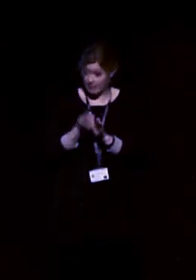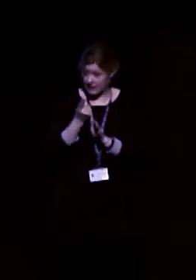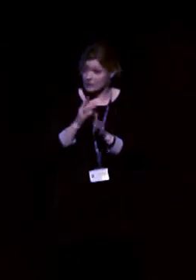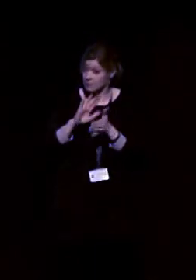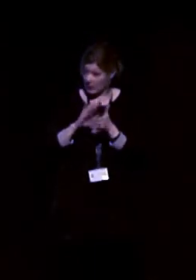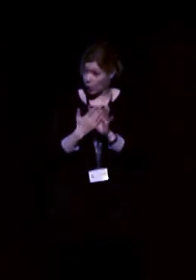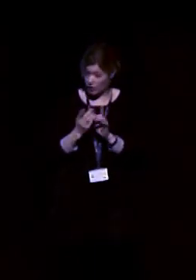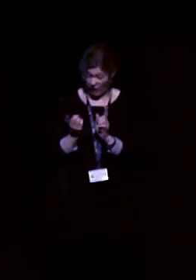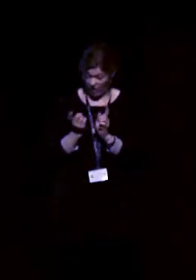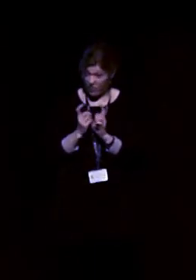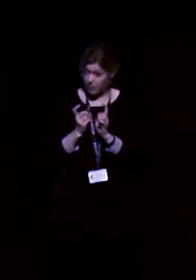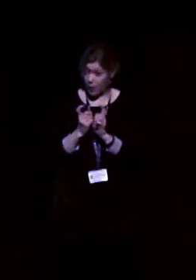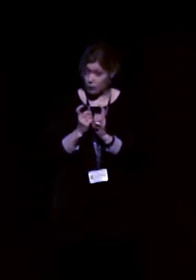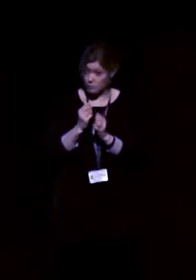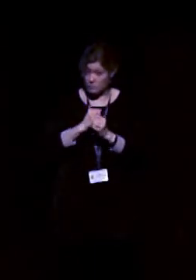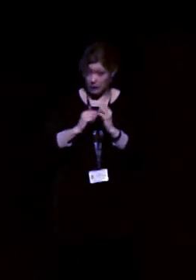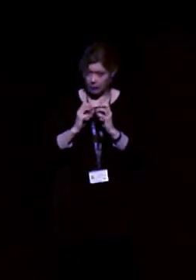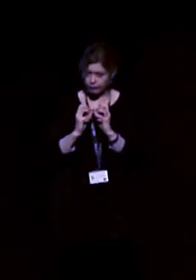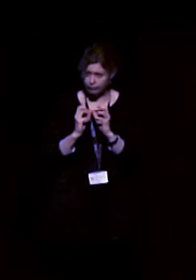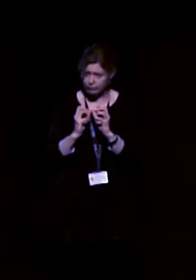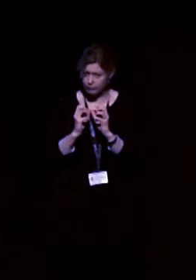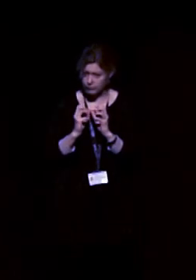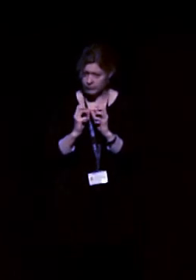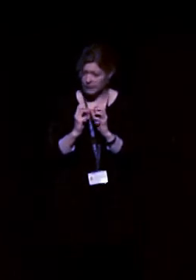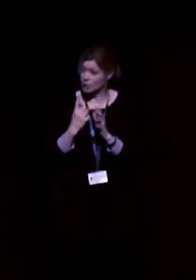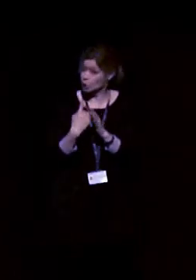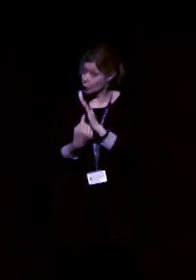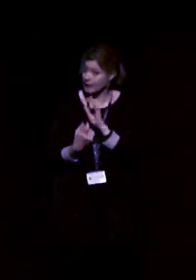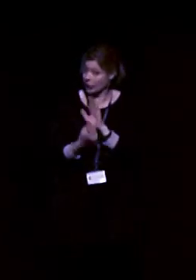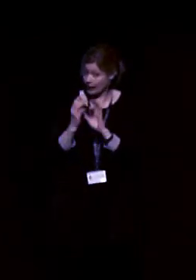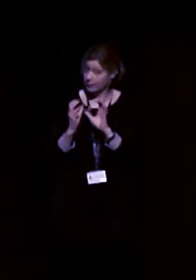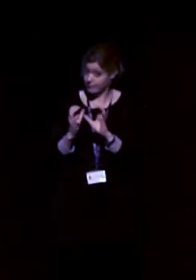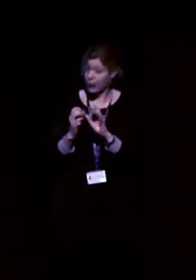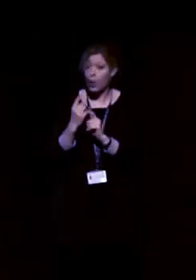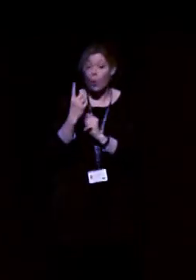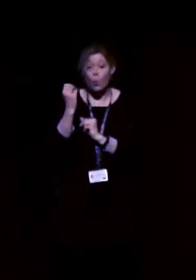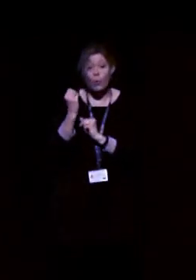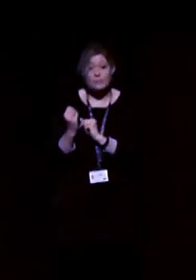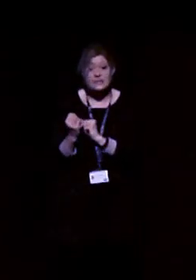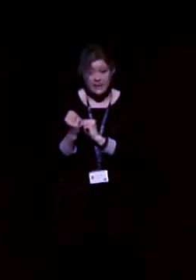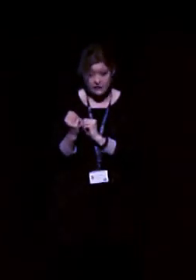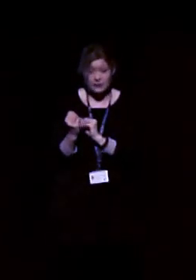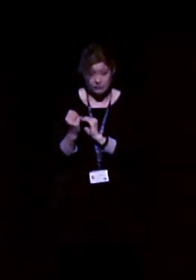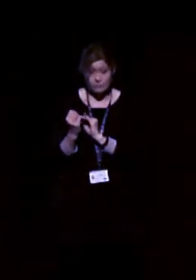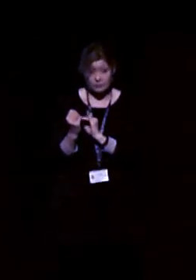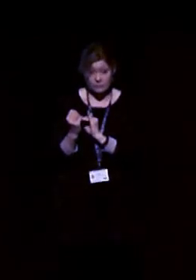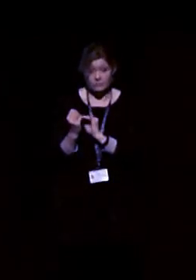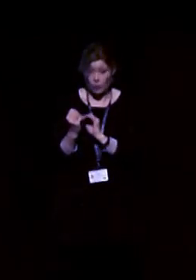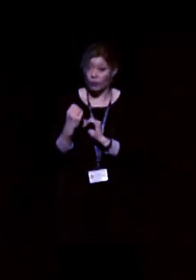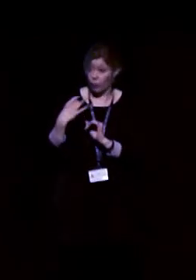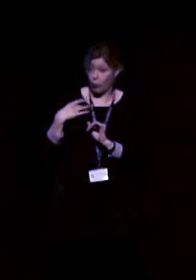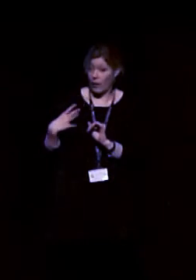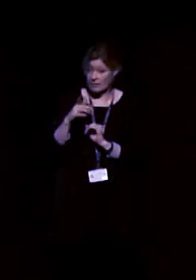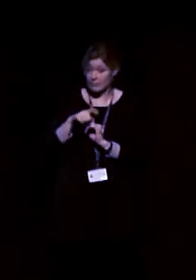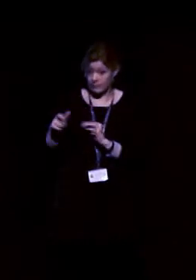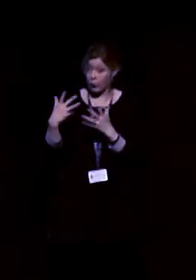bone metabolism in the human temporal bone. It exists in about 1%, has a 1% prevalence in Caucasians.